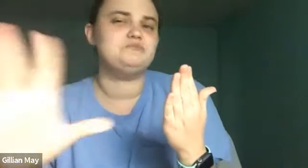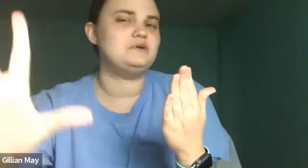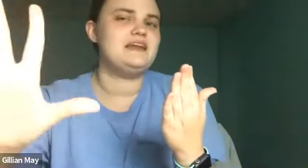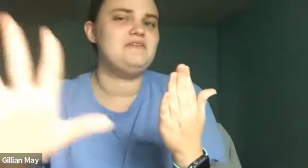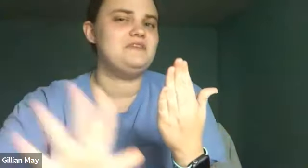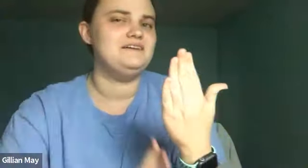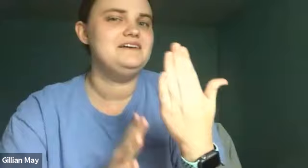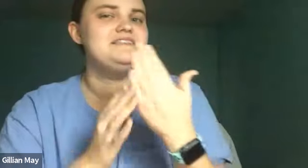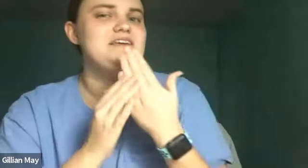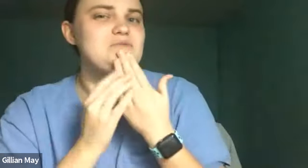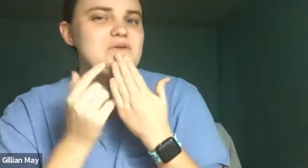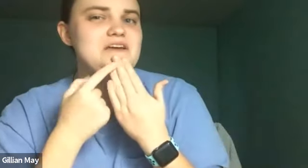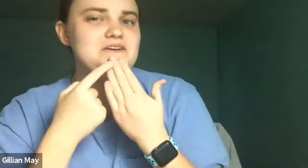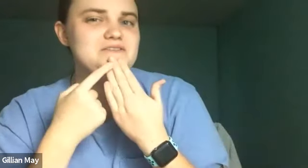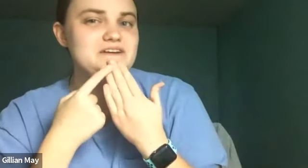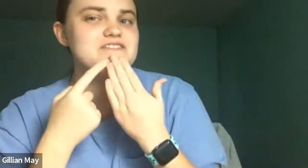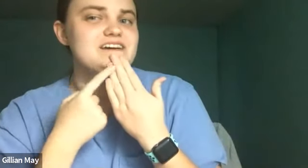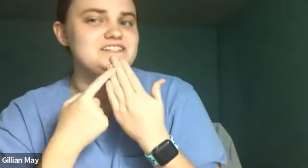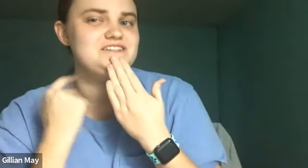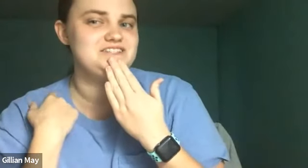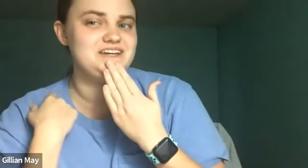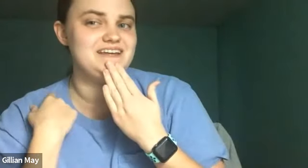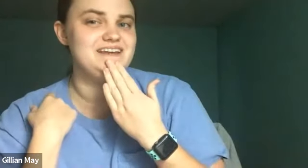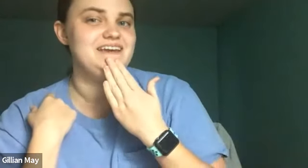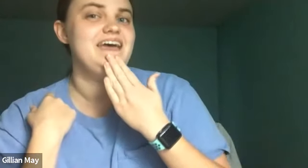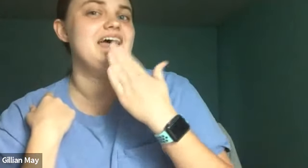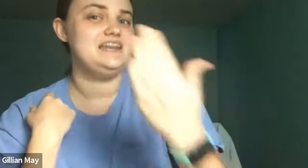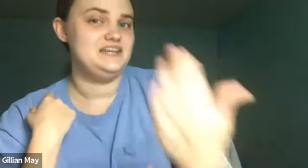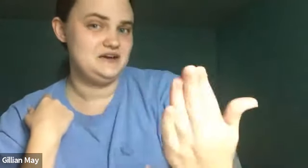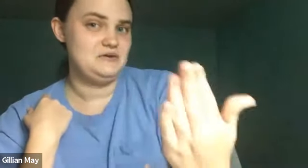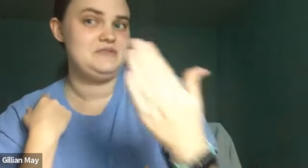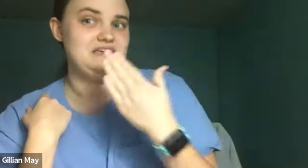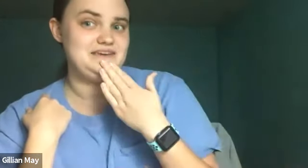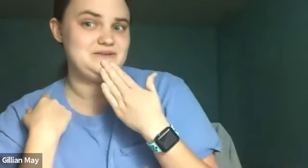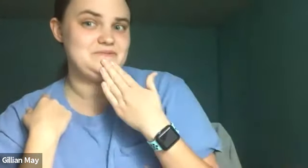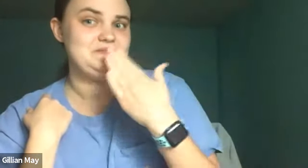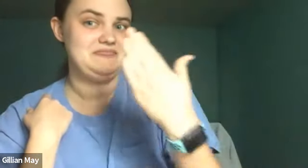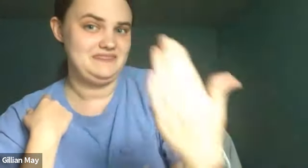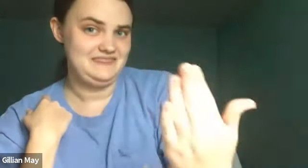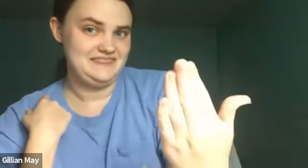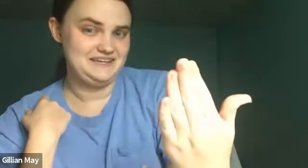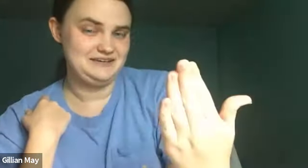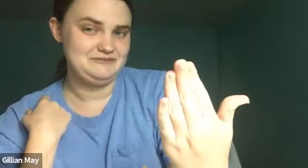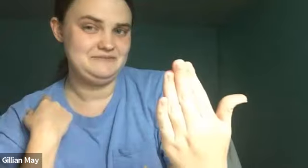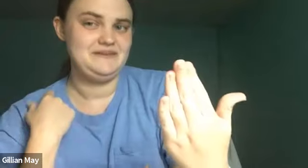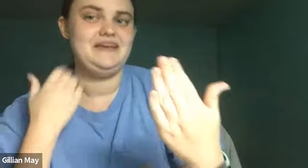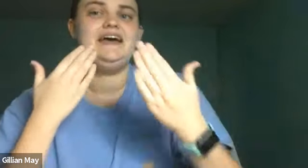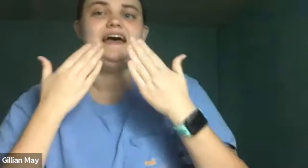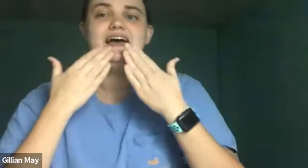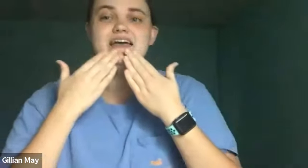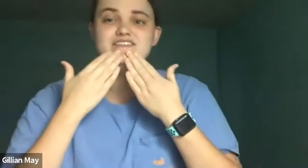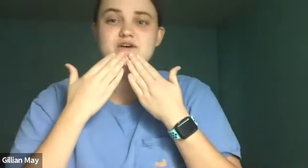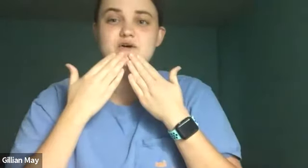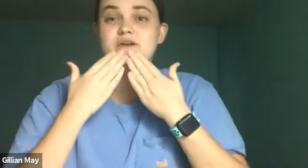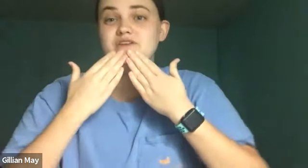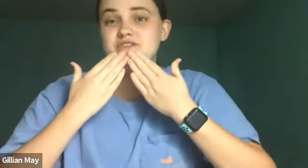bring that out there, that you want your fingers touching your chin and you go, thank you. Thank you. And so when you